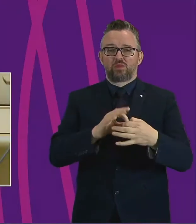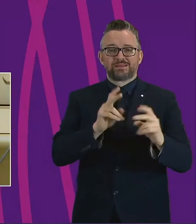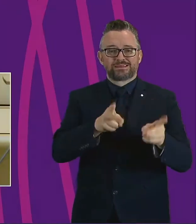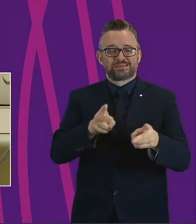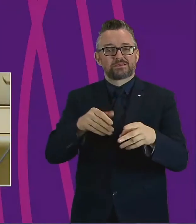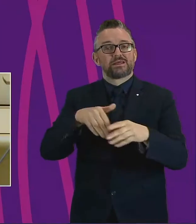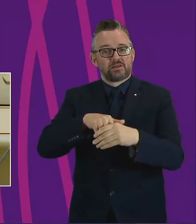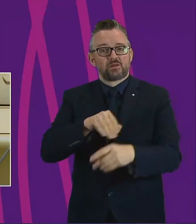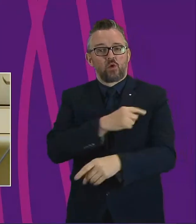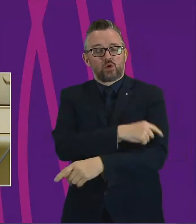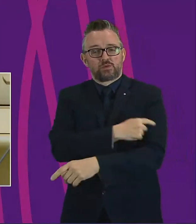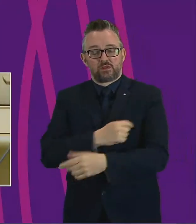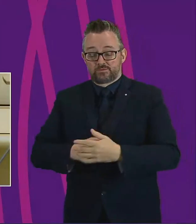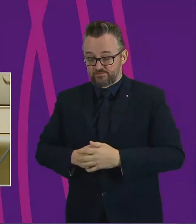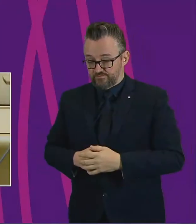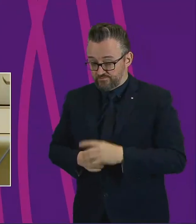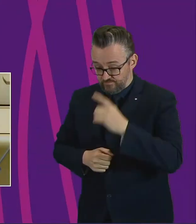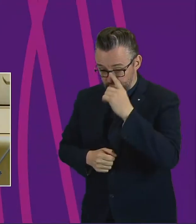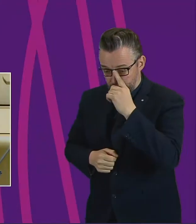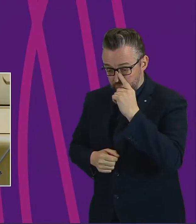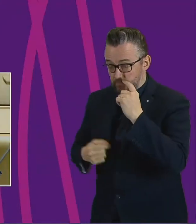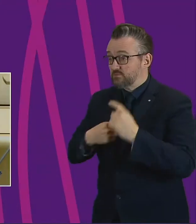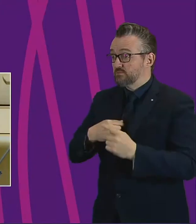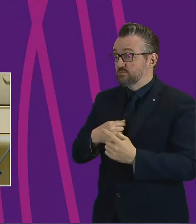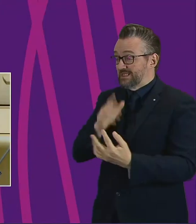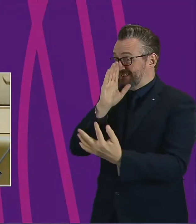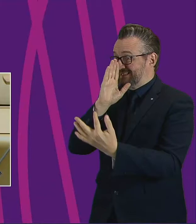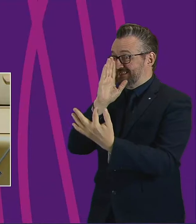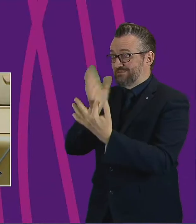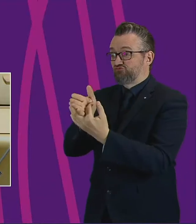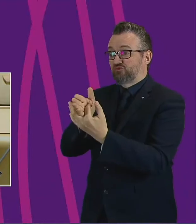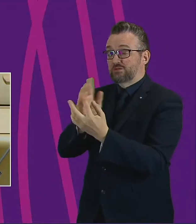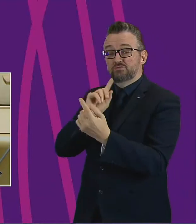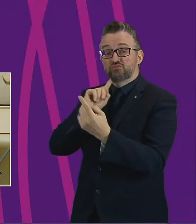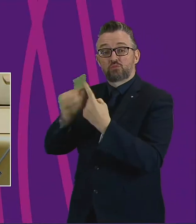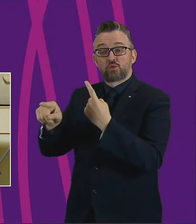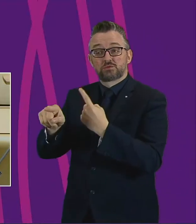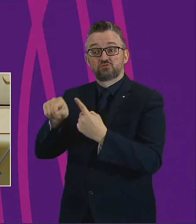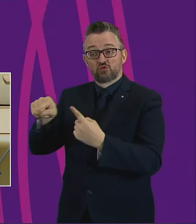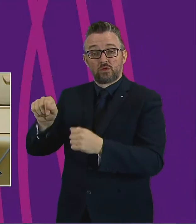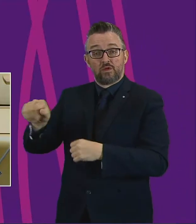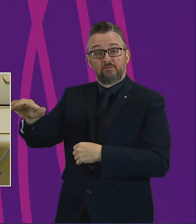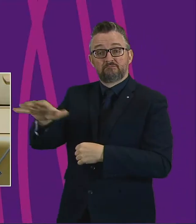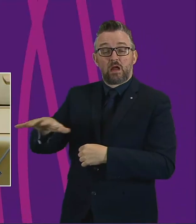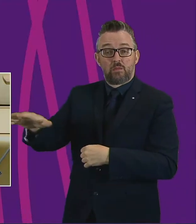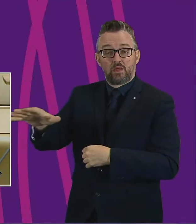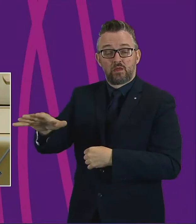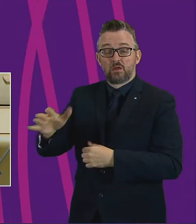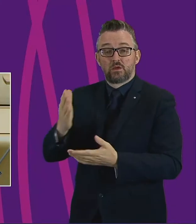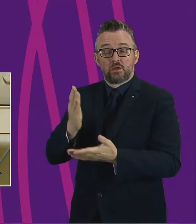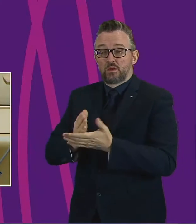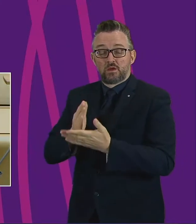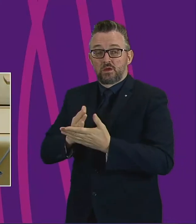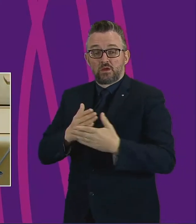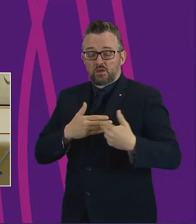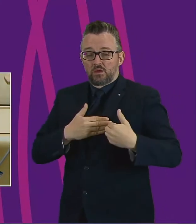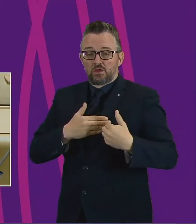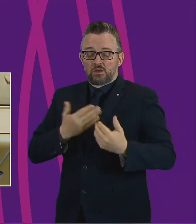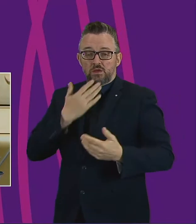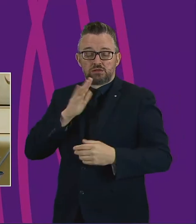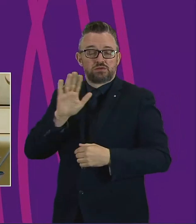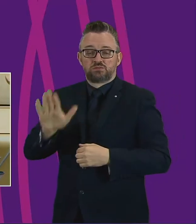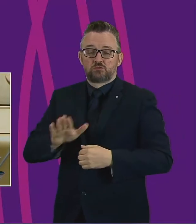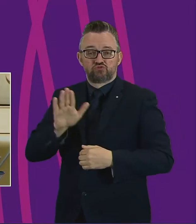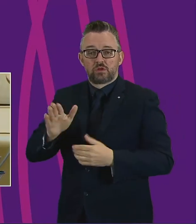Freeman. So my direct response to that family and to other families is to express my condolences to the family